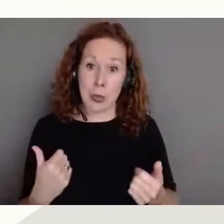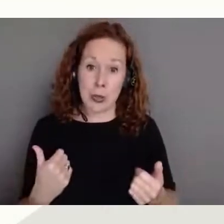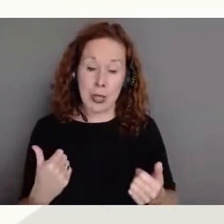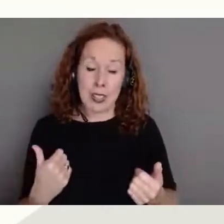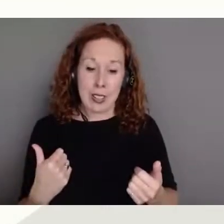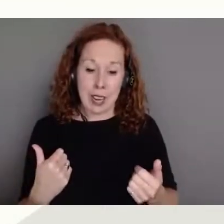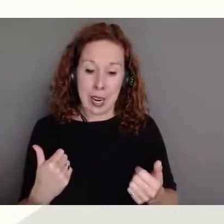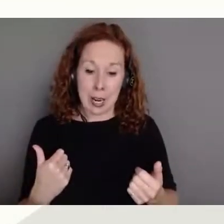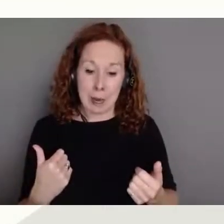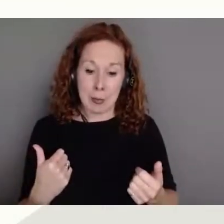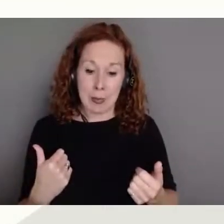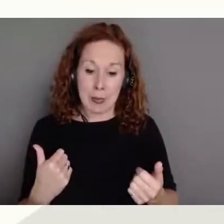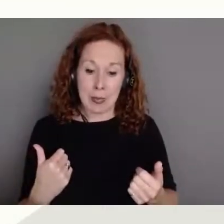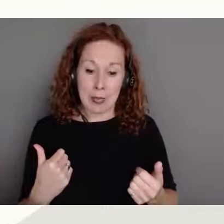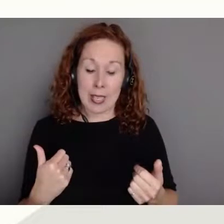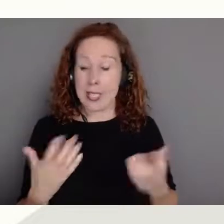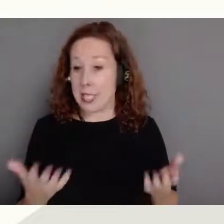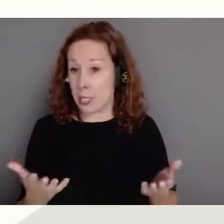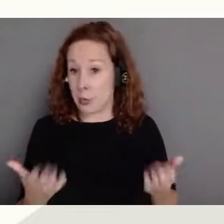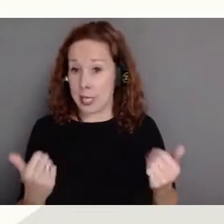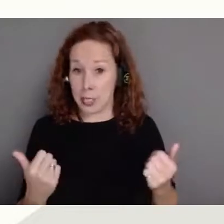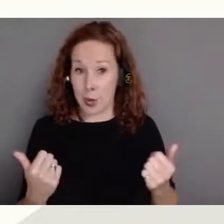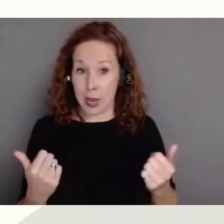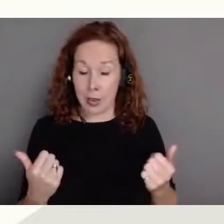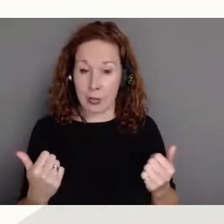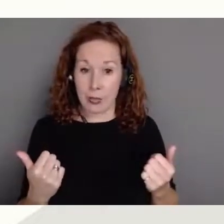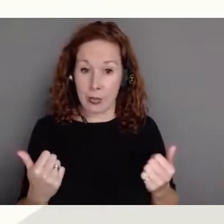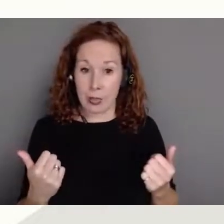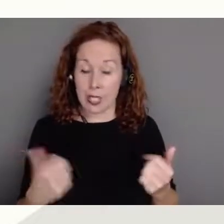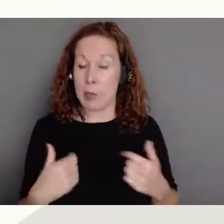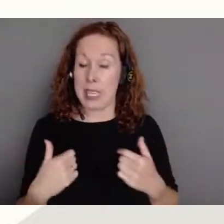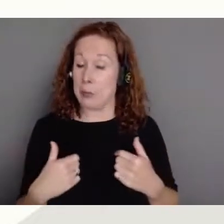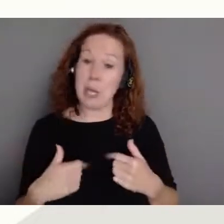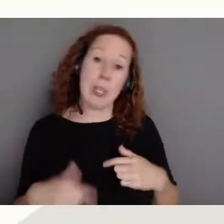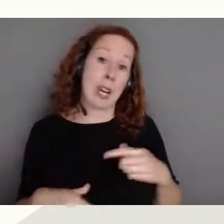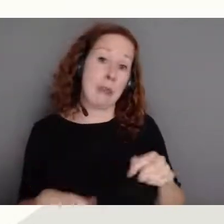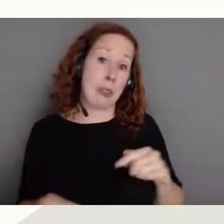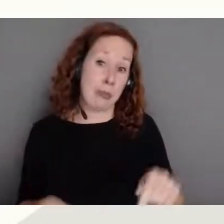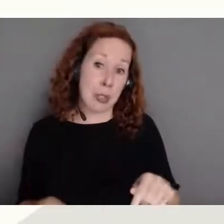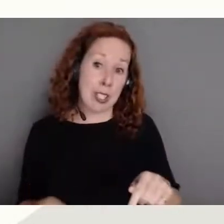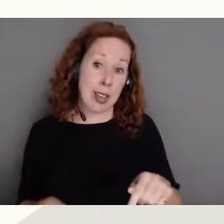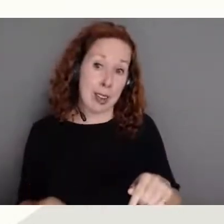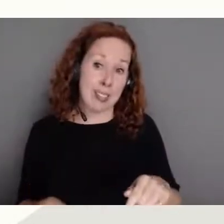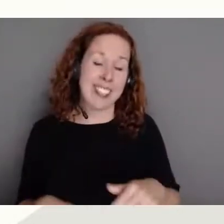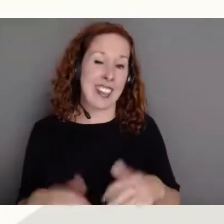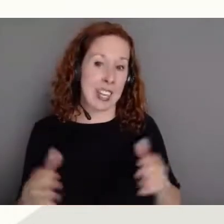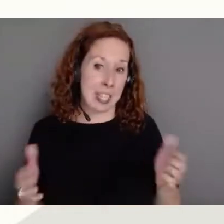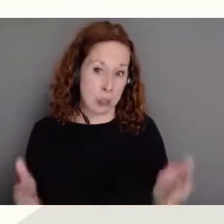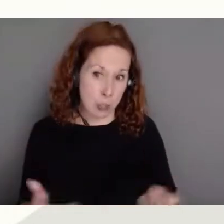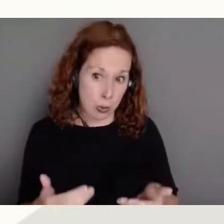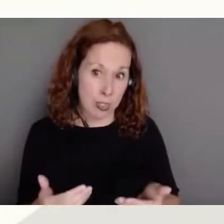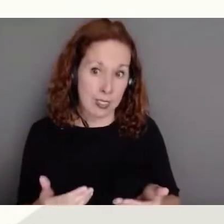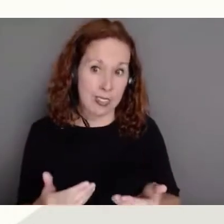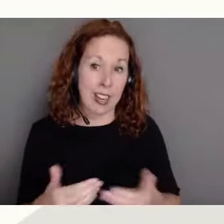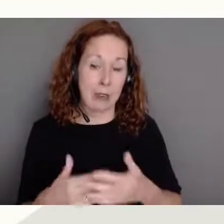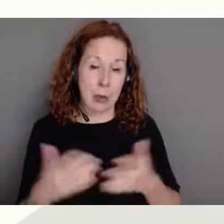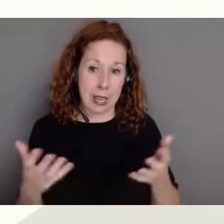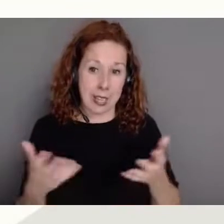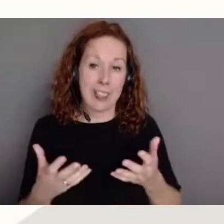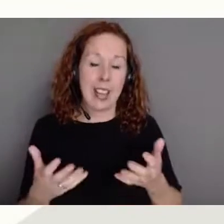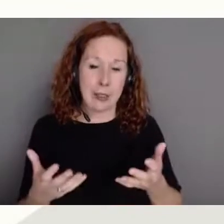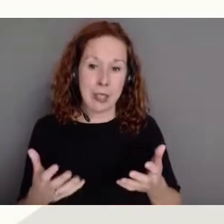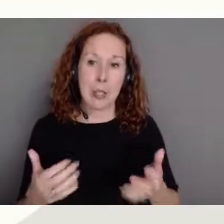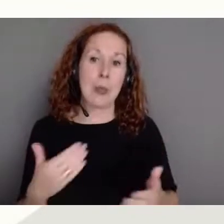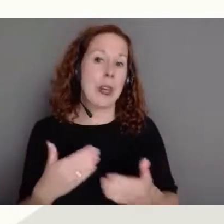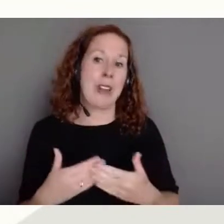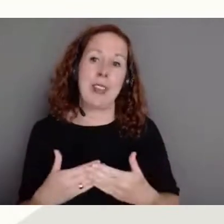So you, Cool. um, it's neat too because you have somebody like me would come for the first class to kind of introduce